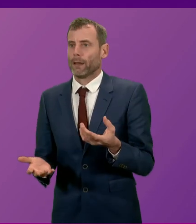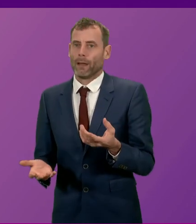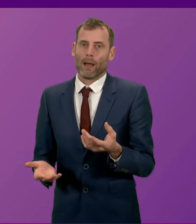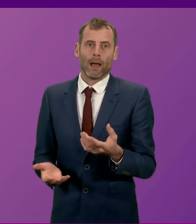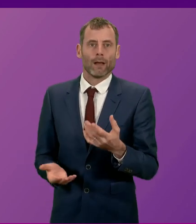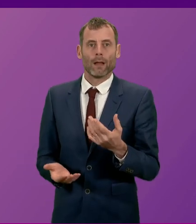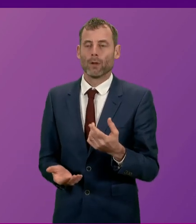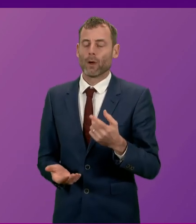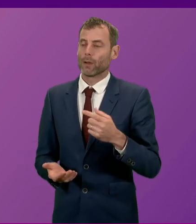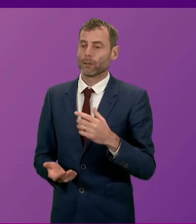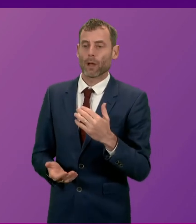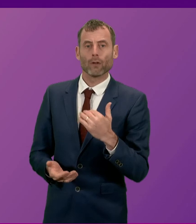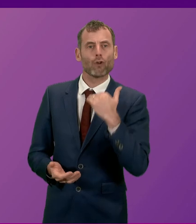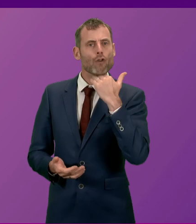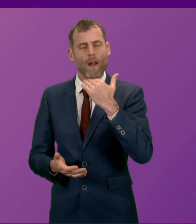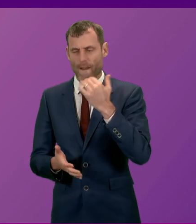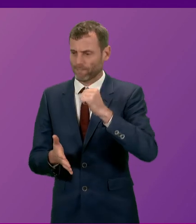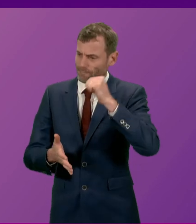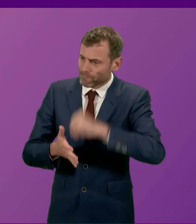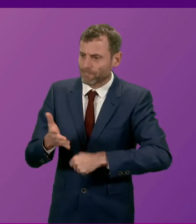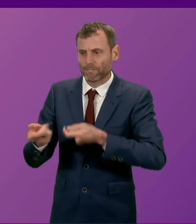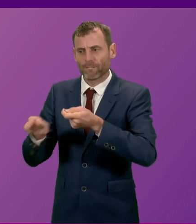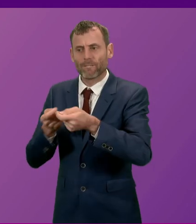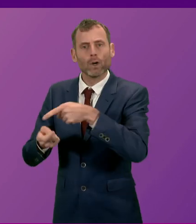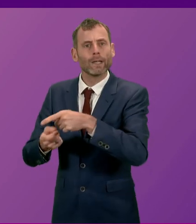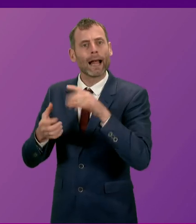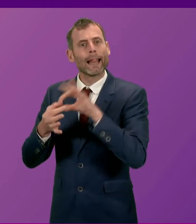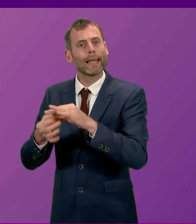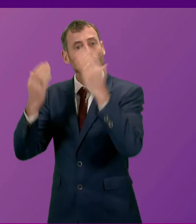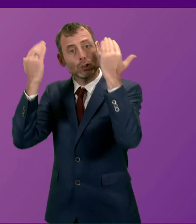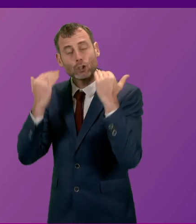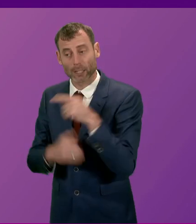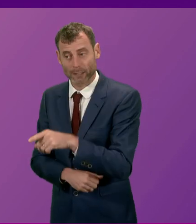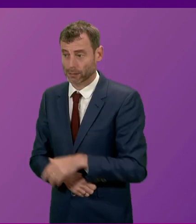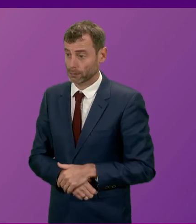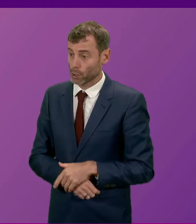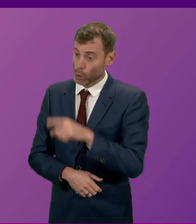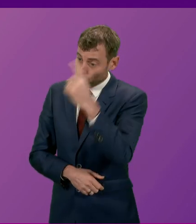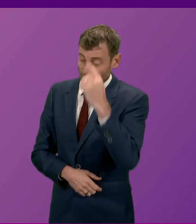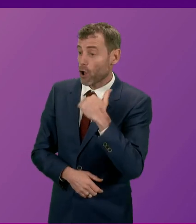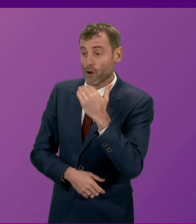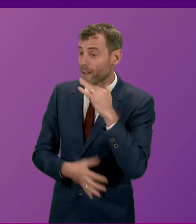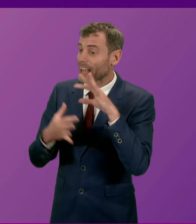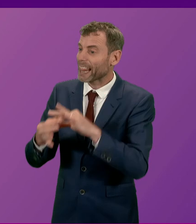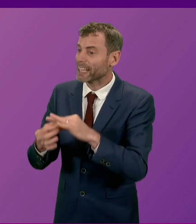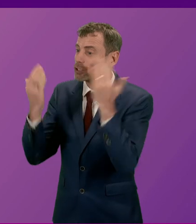a lack of action on justice. Our prisons are absolutely bursting at the seams.